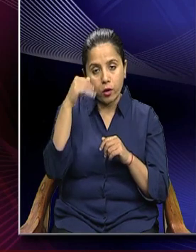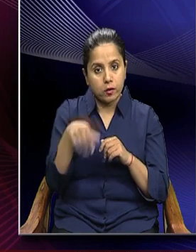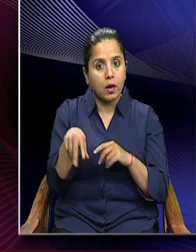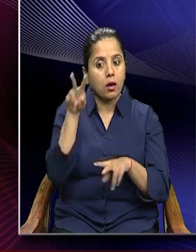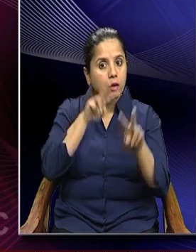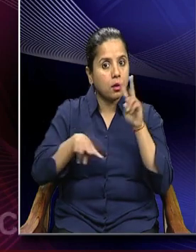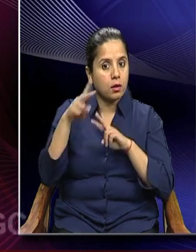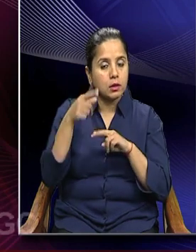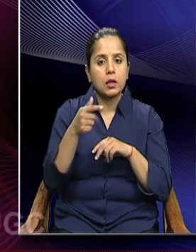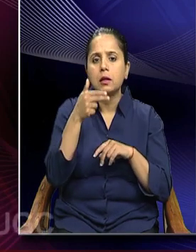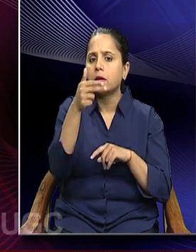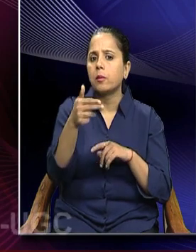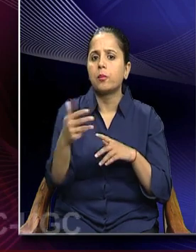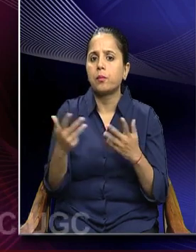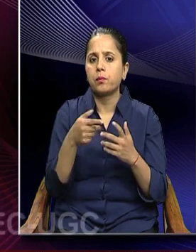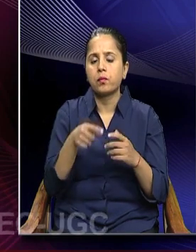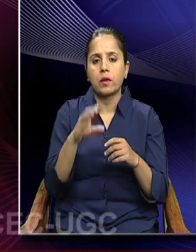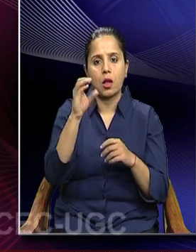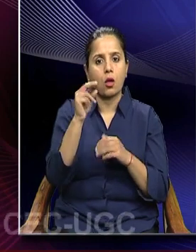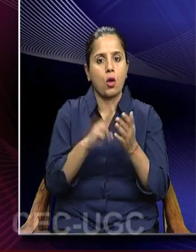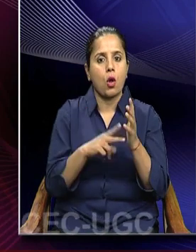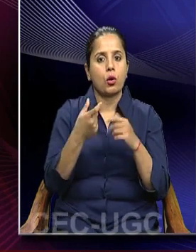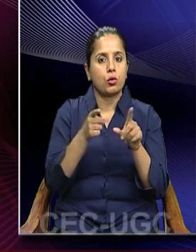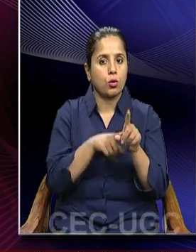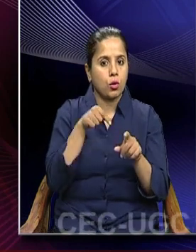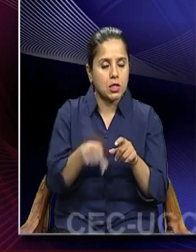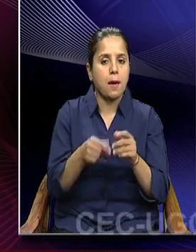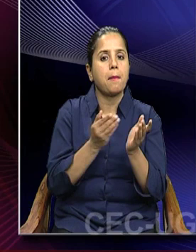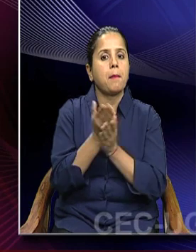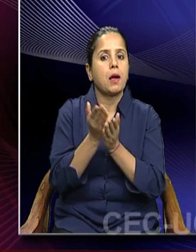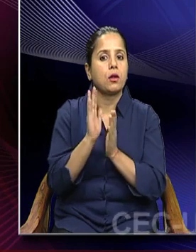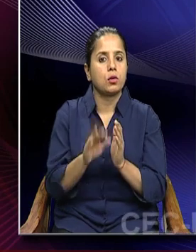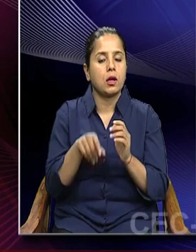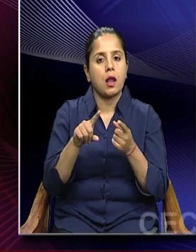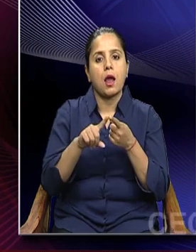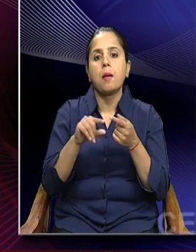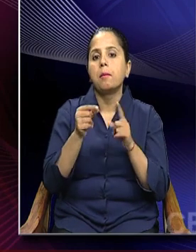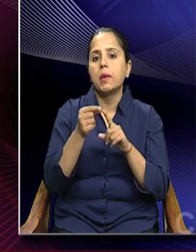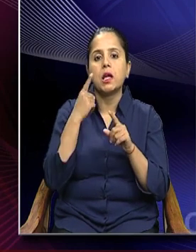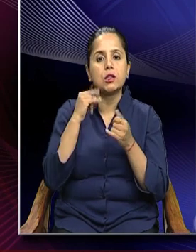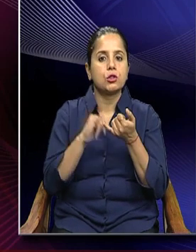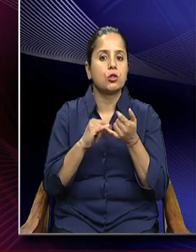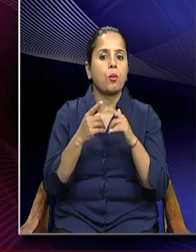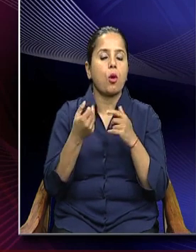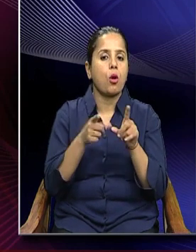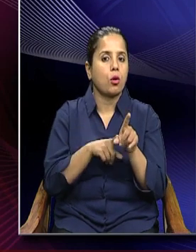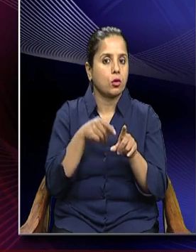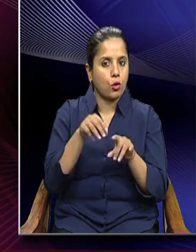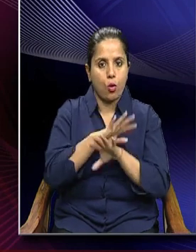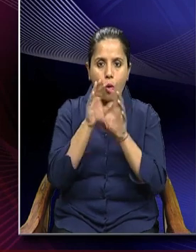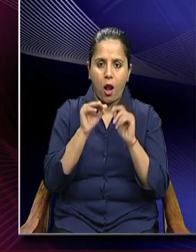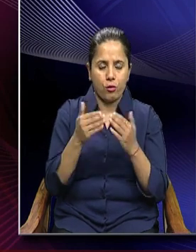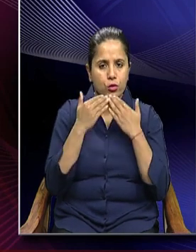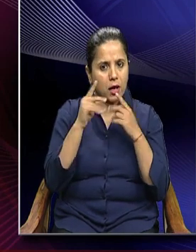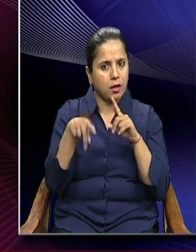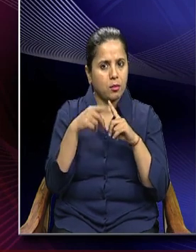assumption, namely ontology, epistemology, methodology and axiology. We all have studied